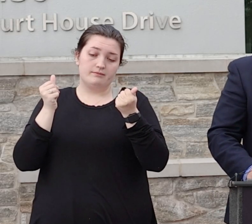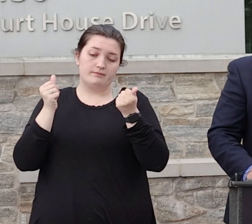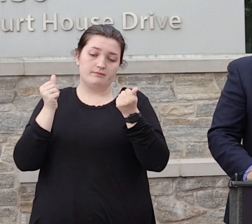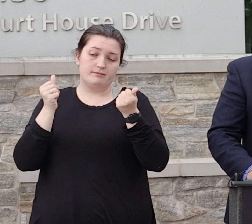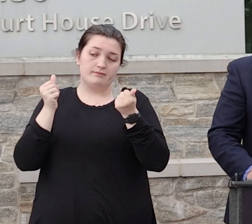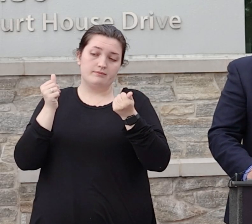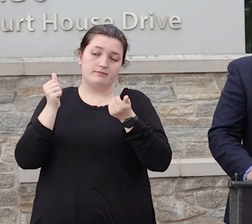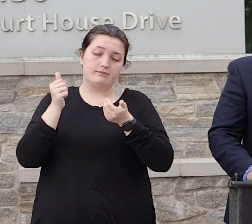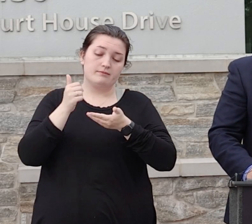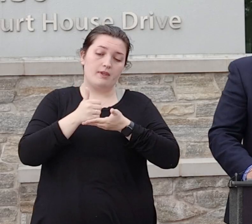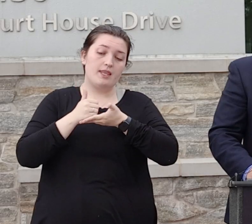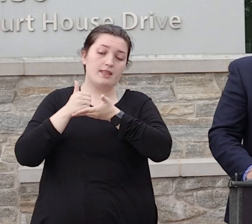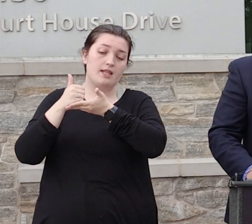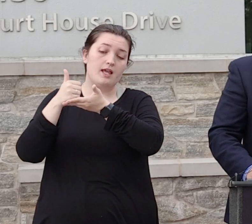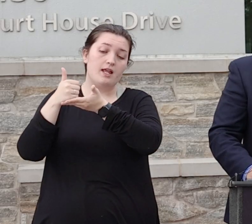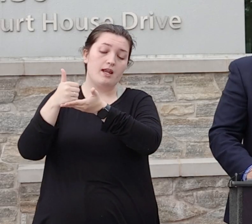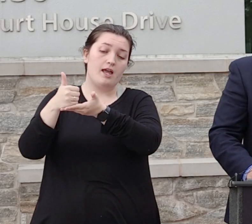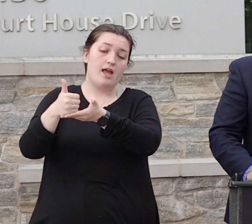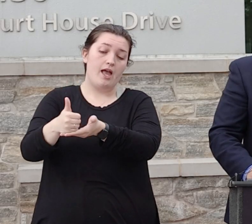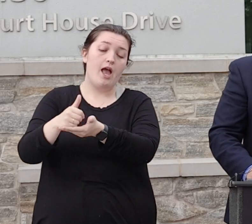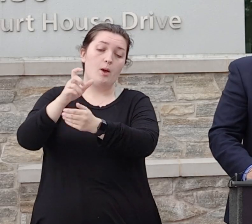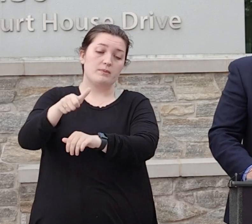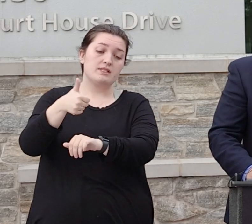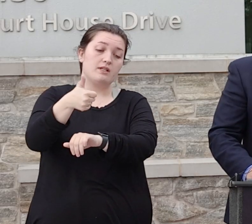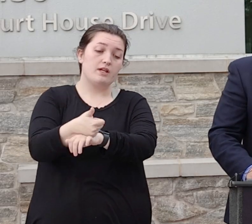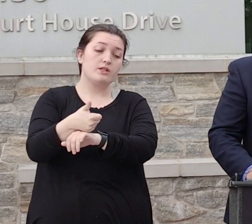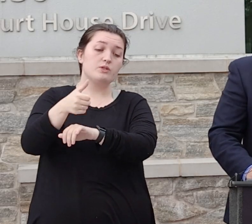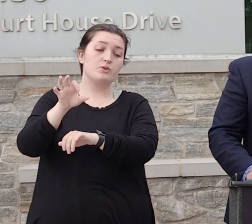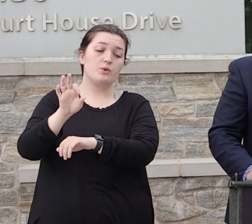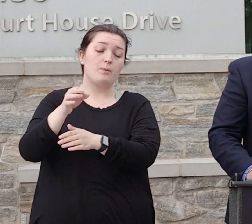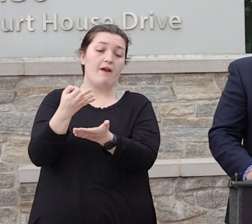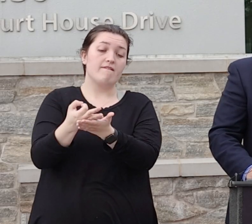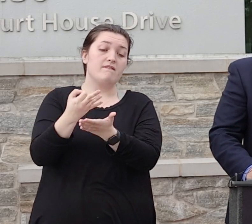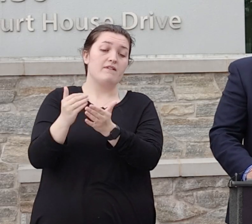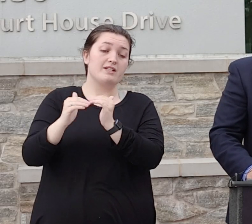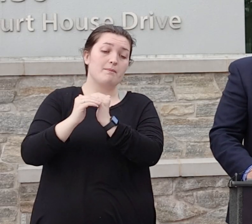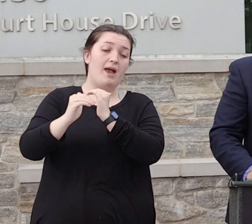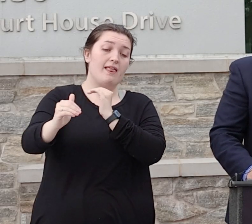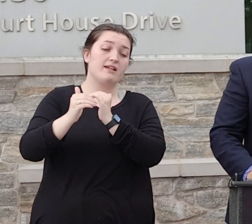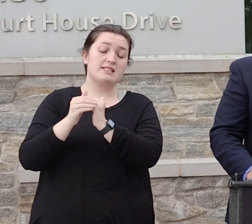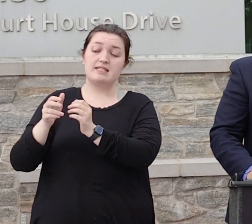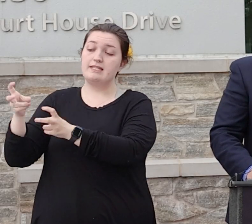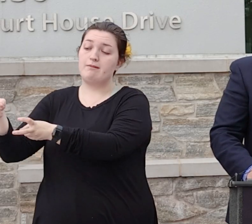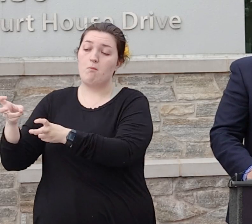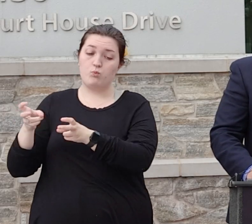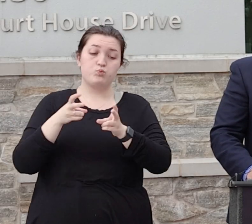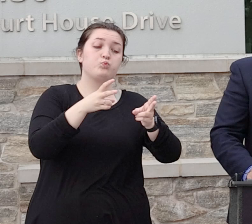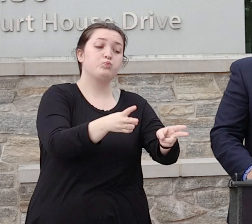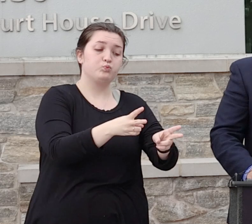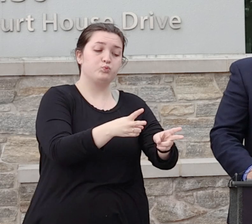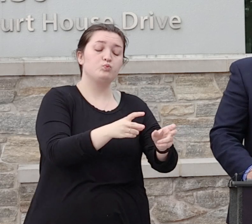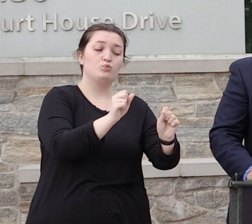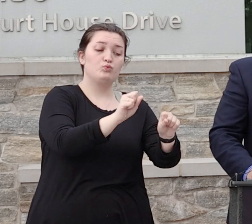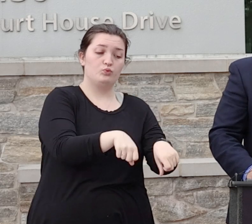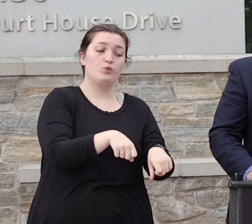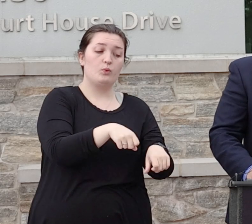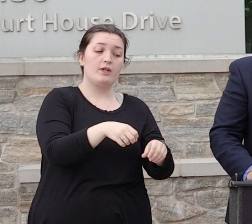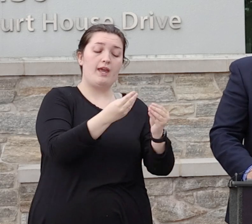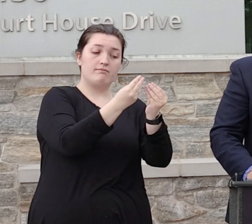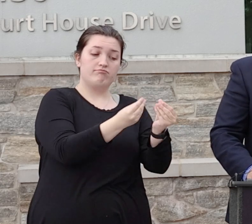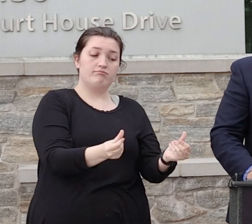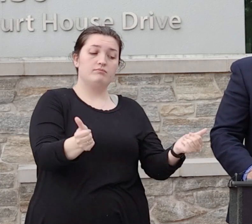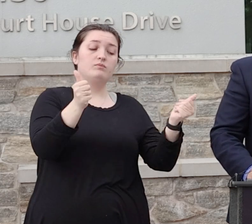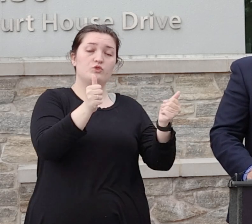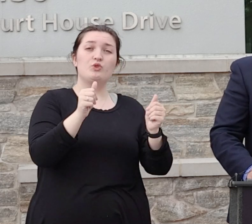unassigned fund balance to close the remaining budget gap, achieving a balanced budget while honoring each and every one of the